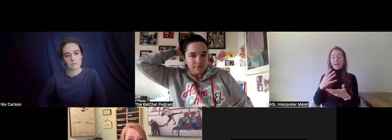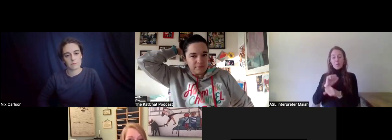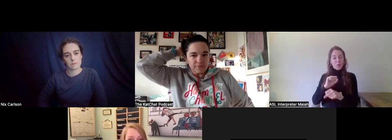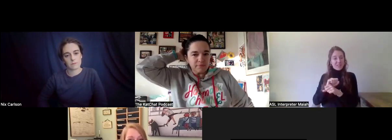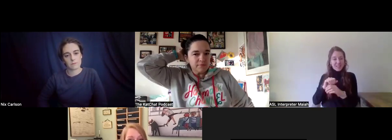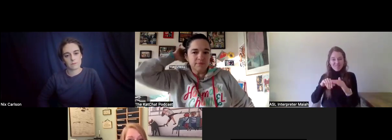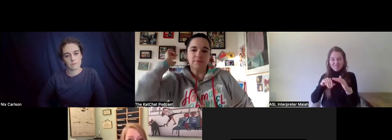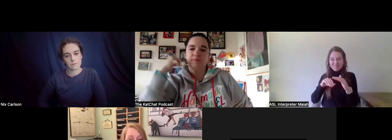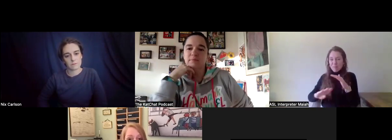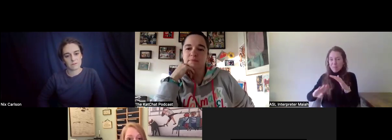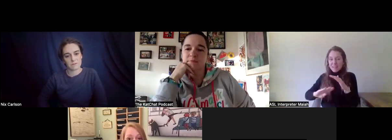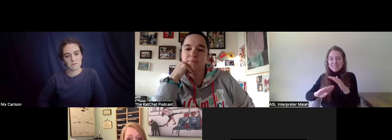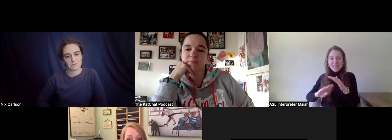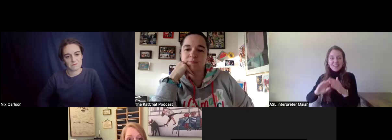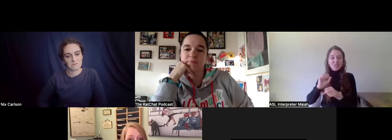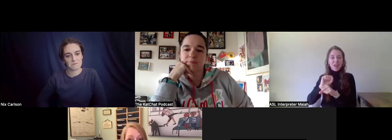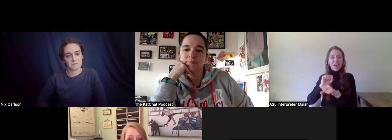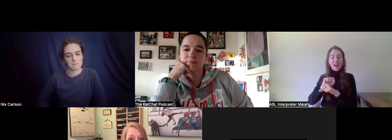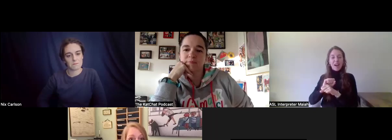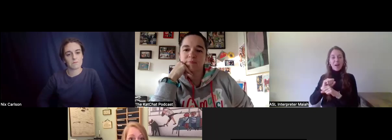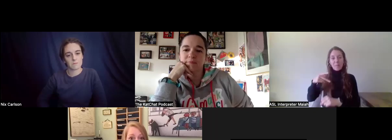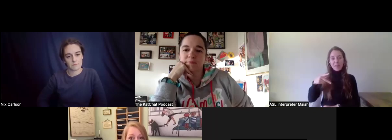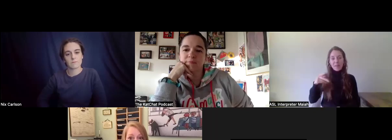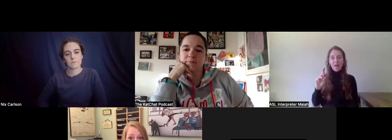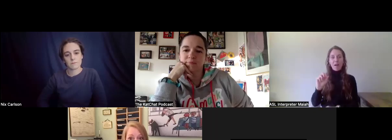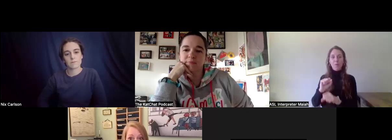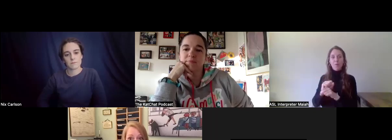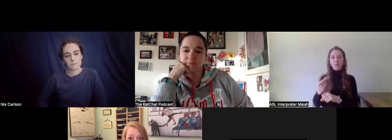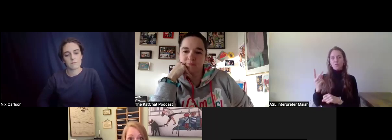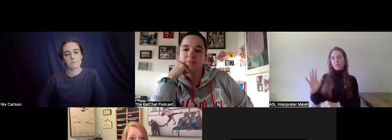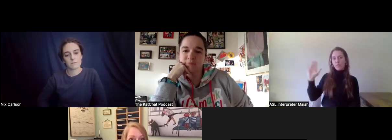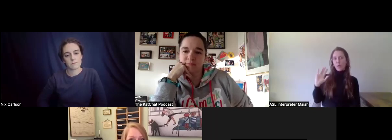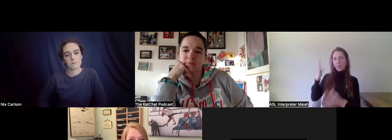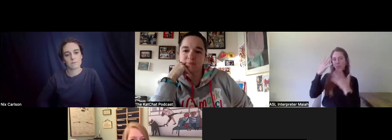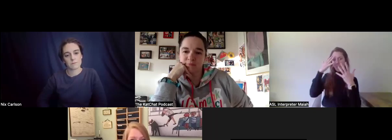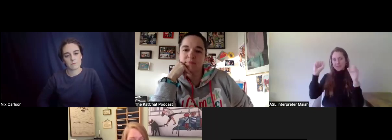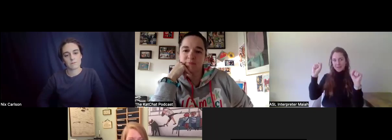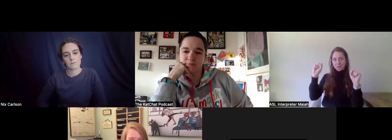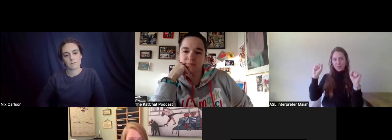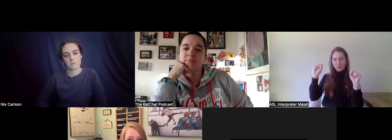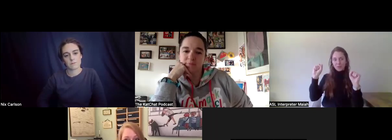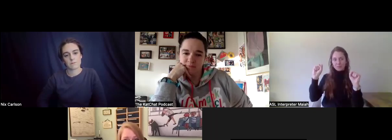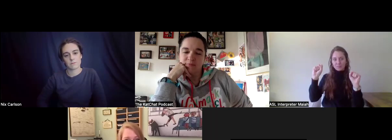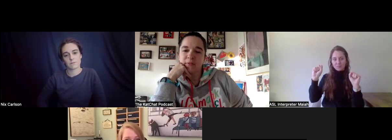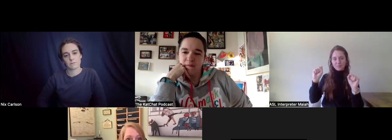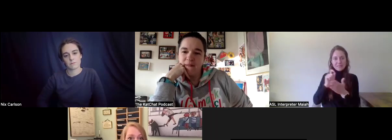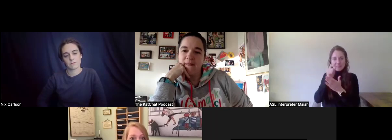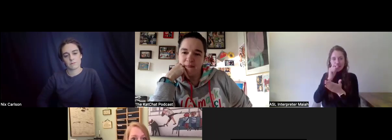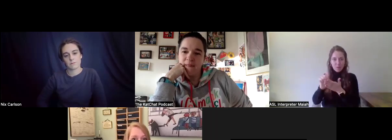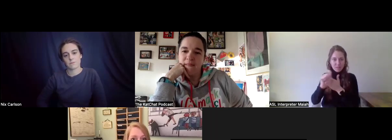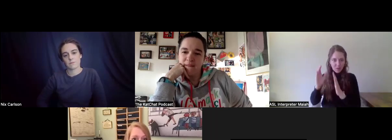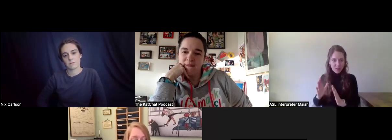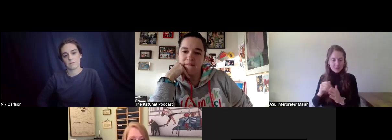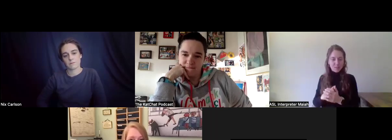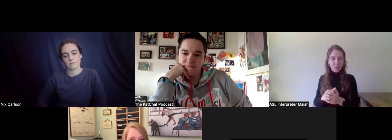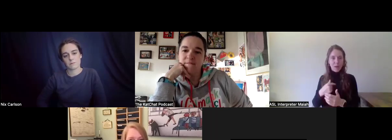affairs agency with two former presidential press secretaries. And so here I'm this kid from Canada, and I'm